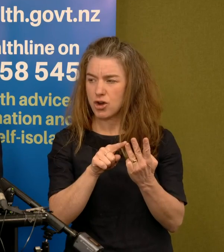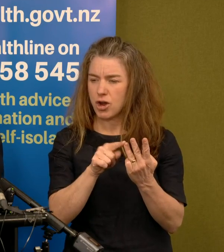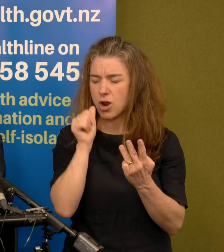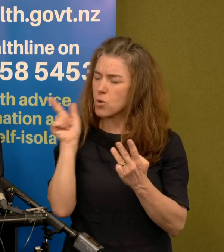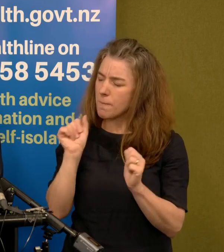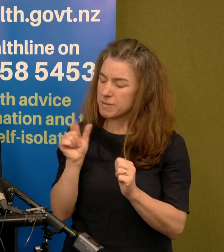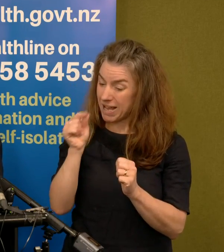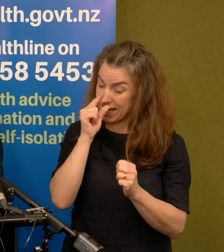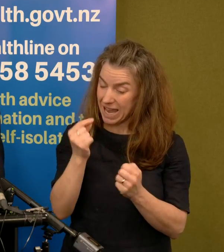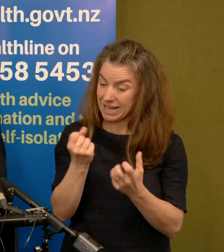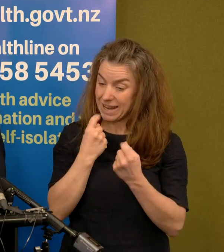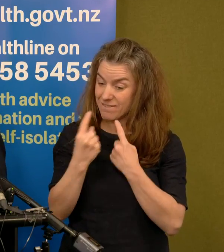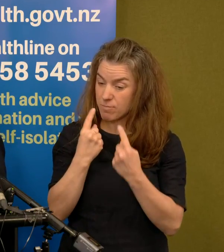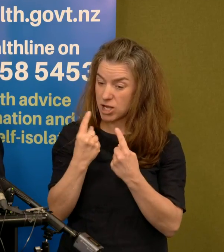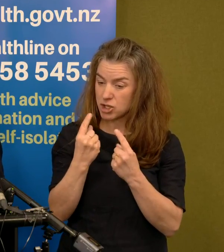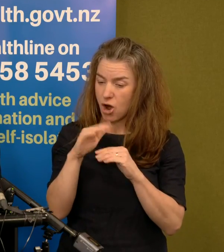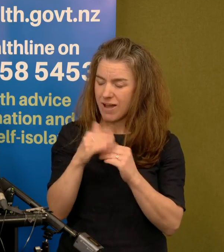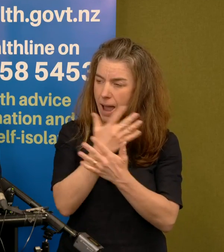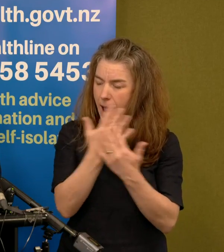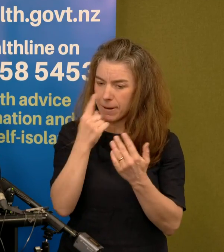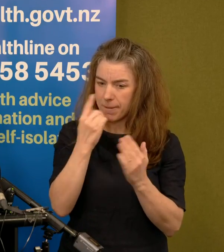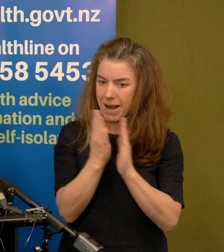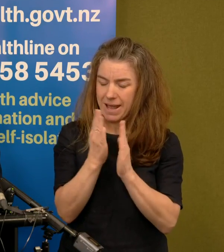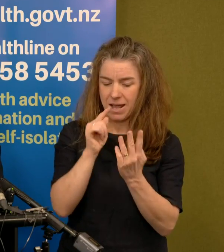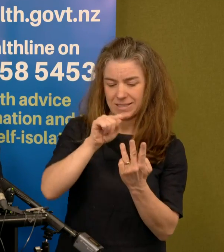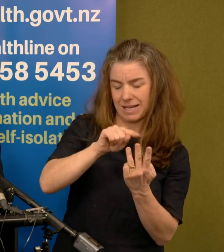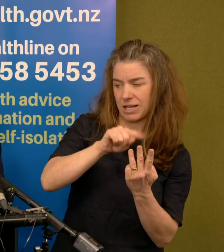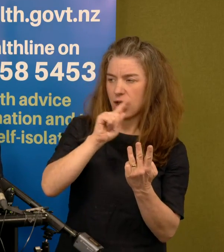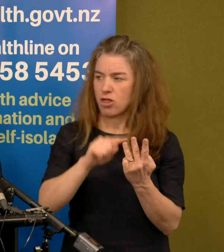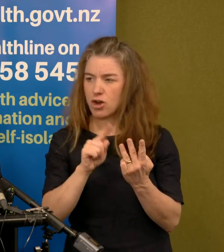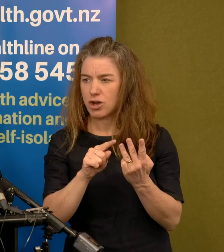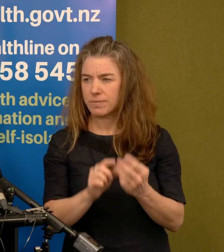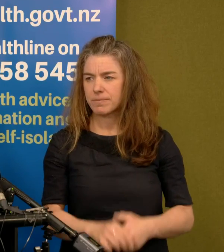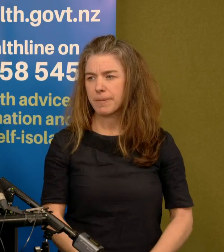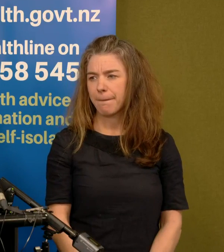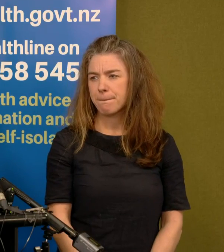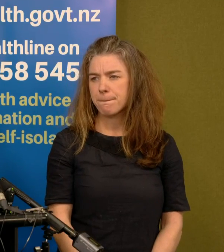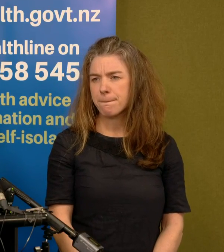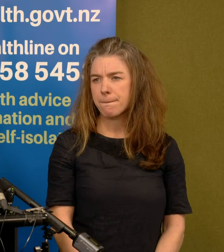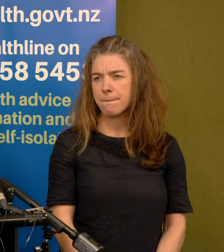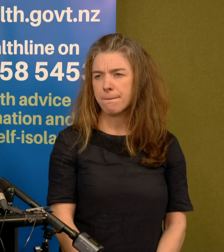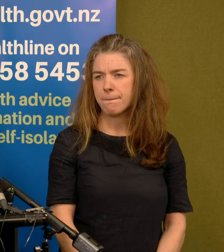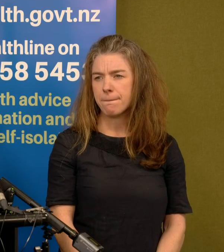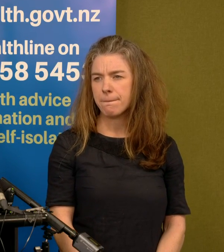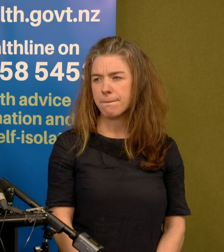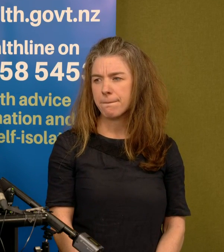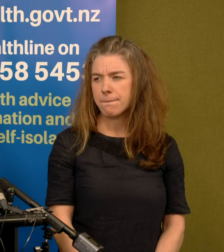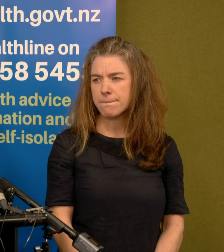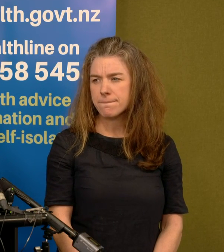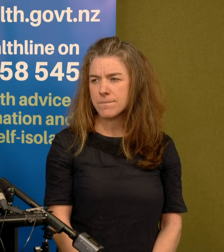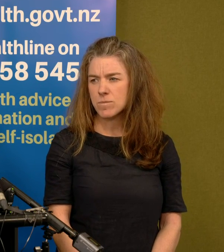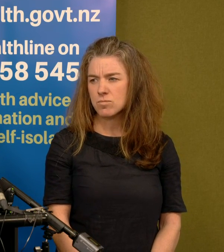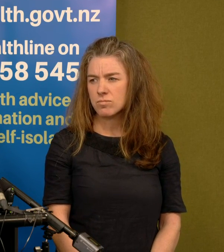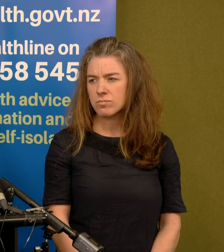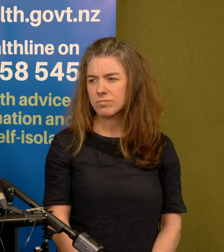lot yep, on. Yep, we'll see what we can pull. We'll just have to get that from some different sources. Can we just clarify, just to be clear about this? So